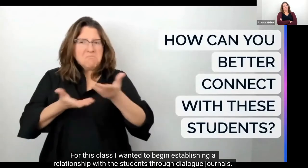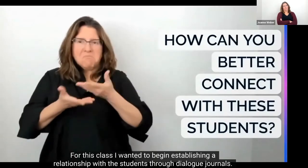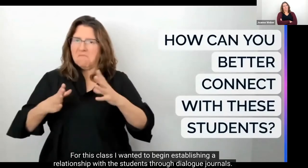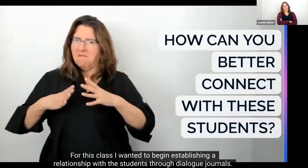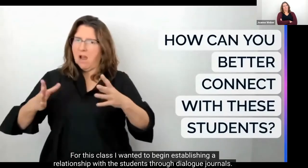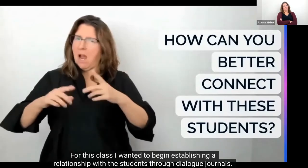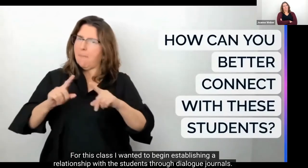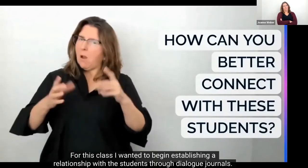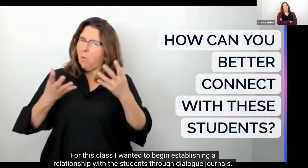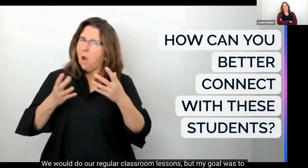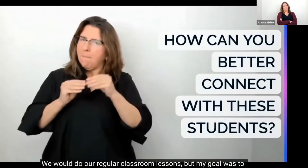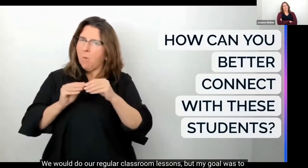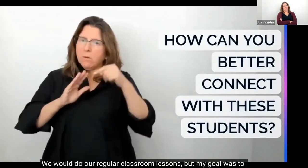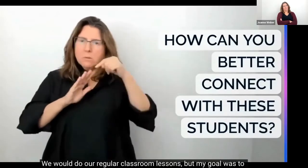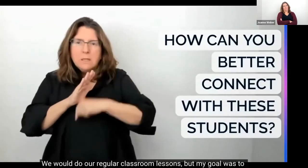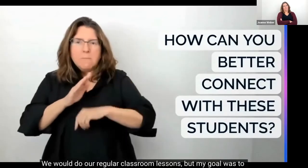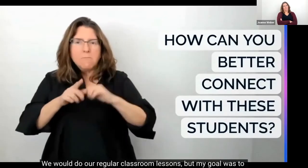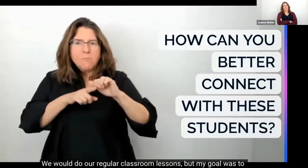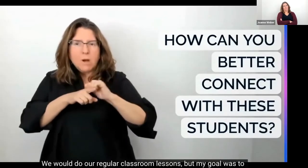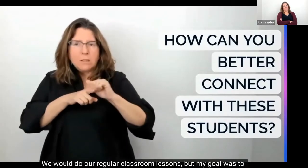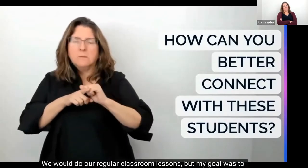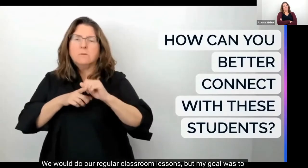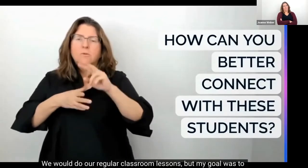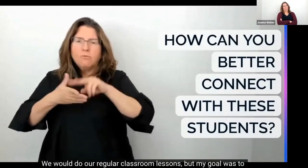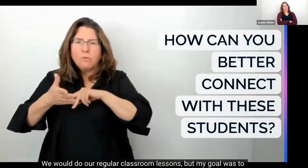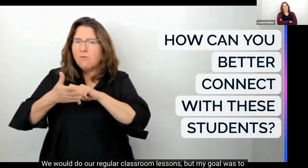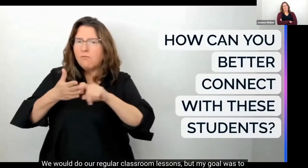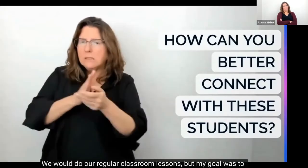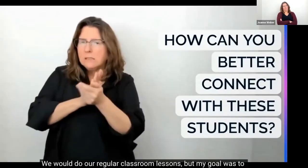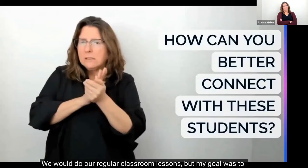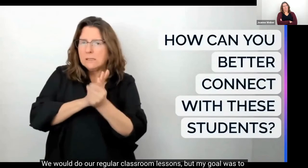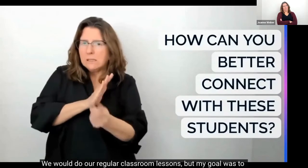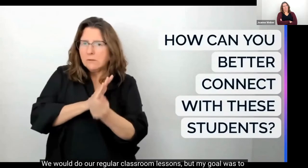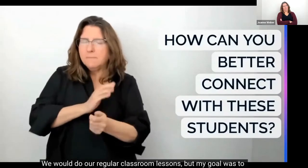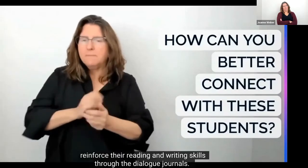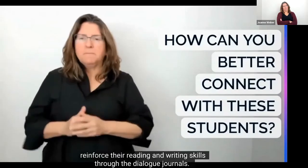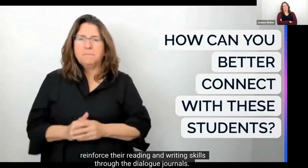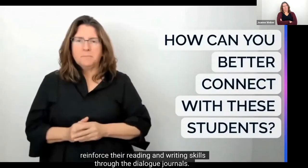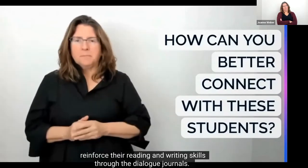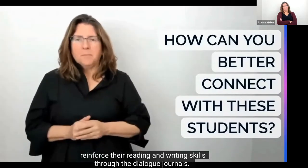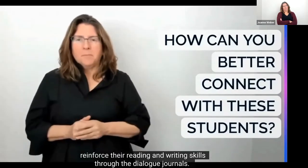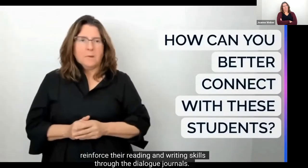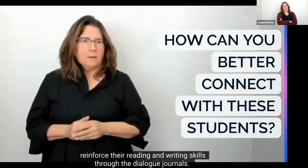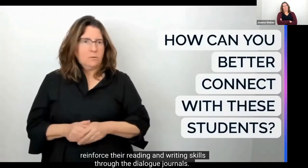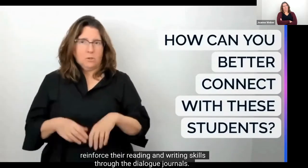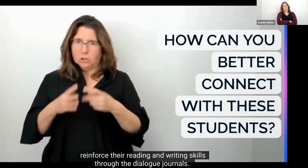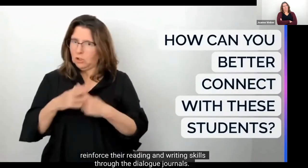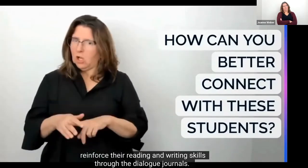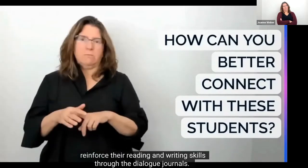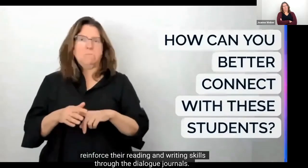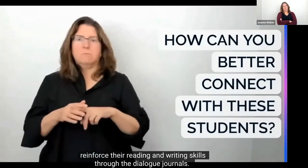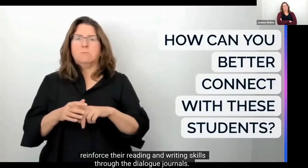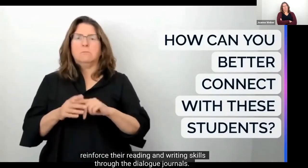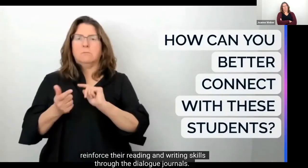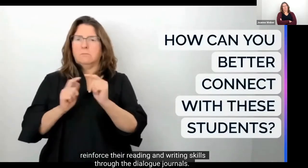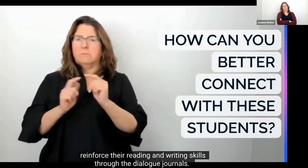through dialogue journals. We would do our regular classroom lessons, but my goal was to reinforce their reading and writing